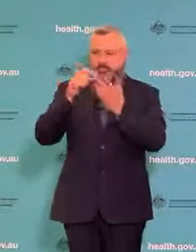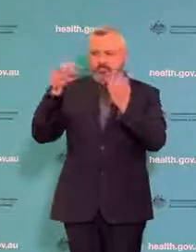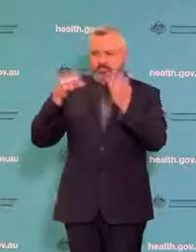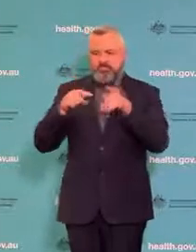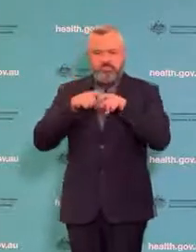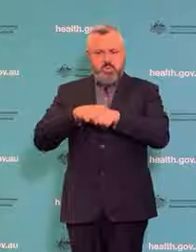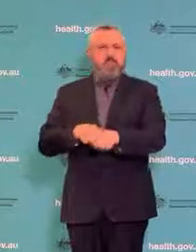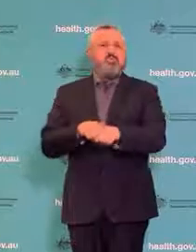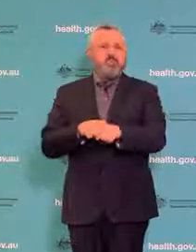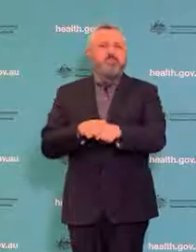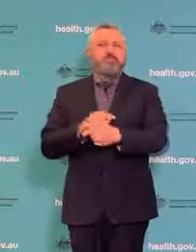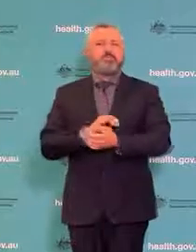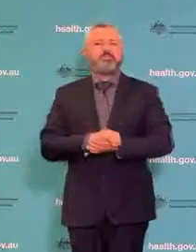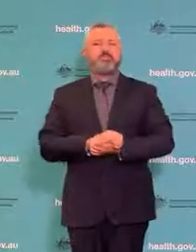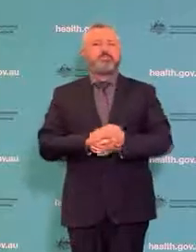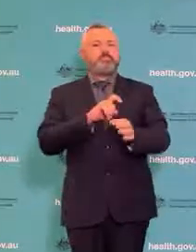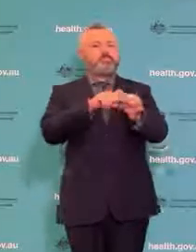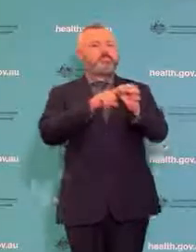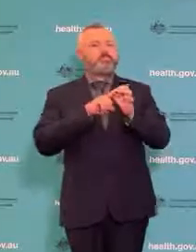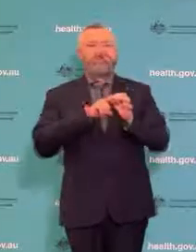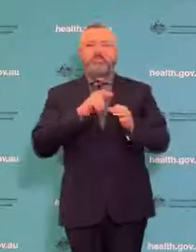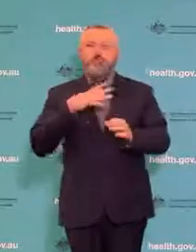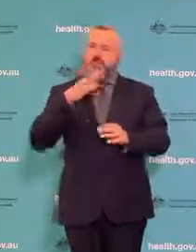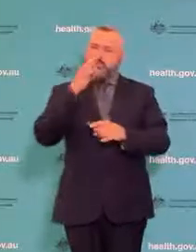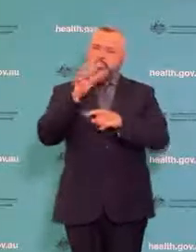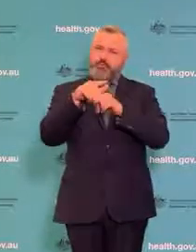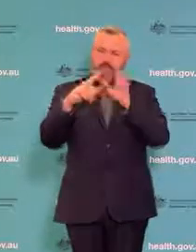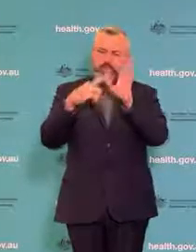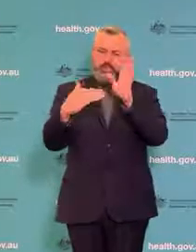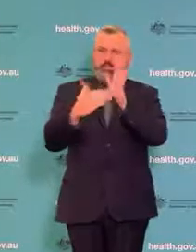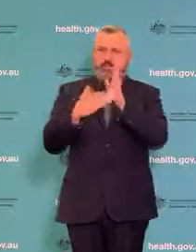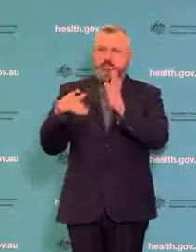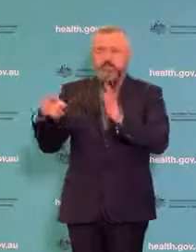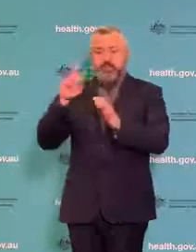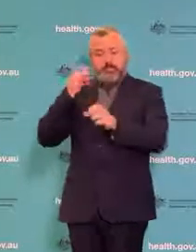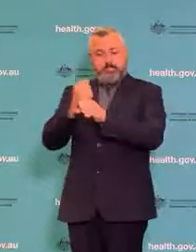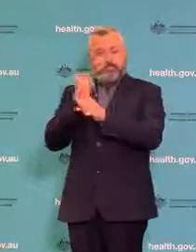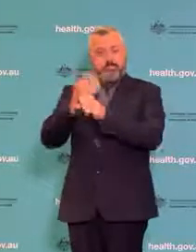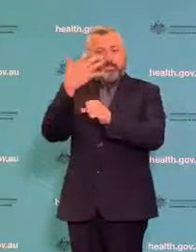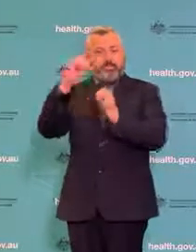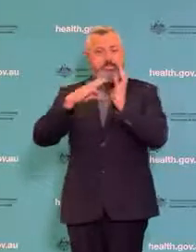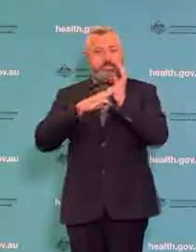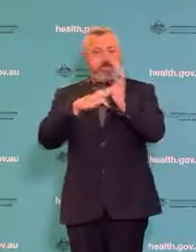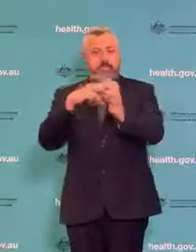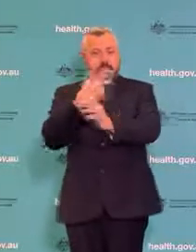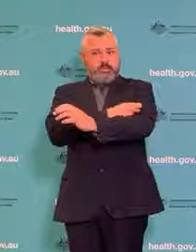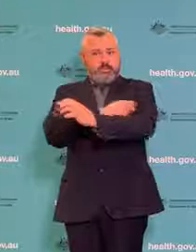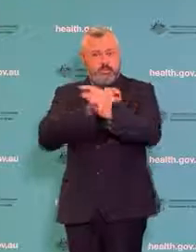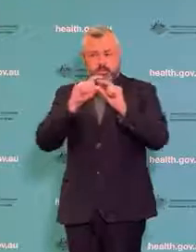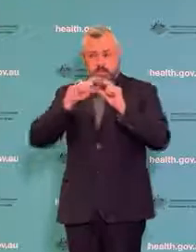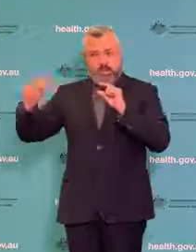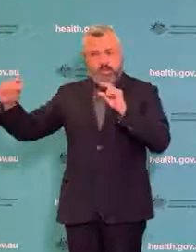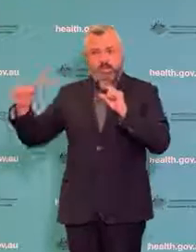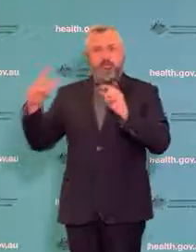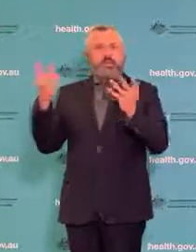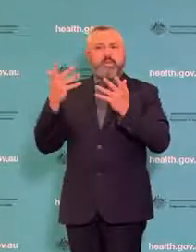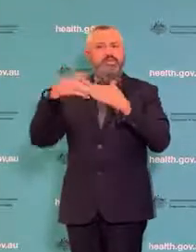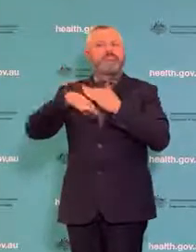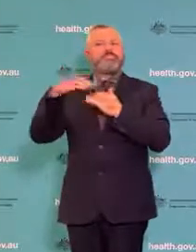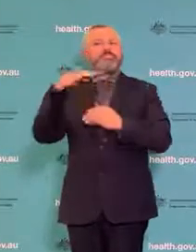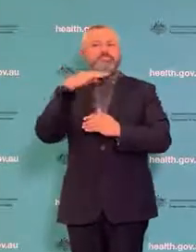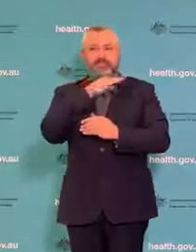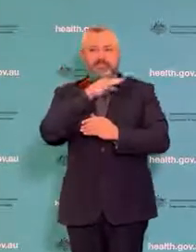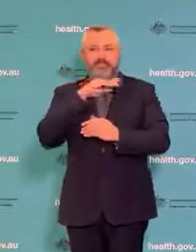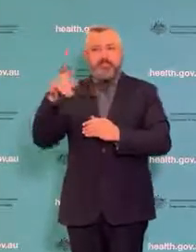AstraZeneca vaccines, we're obviously making about 50 million locally in Melbourne. Do you have any idea of the rollout timeframe for